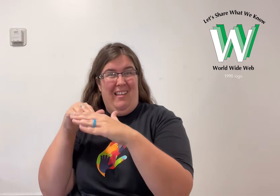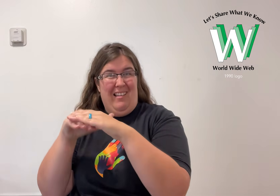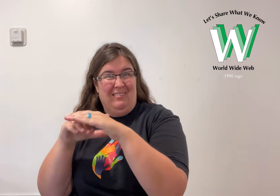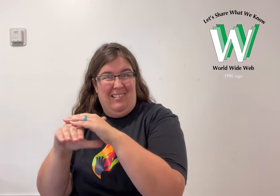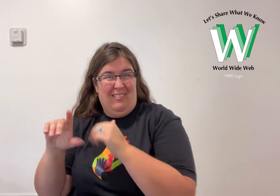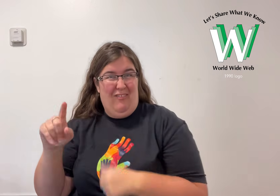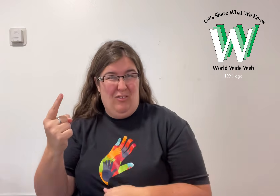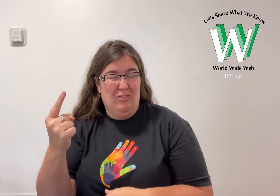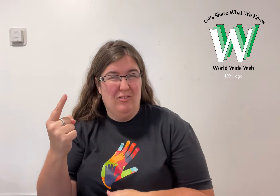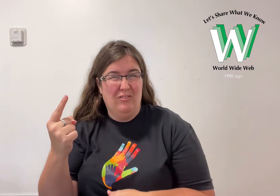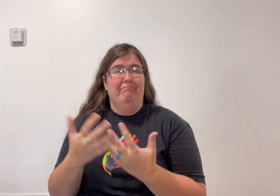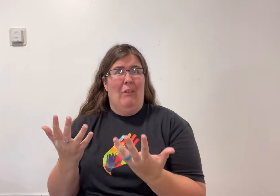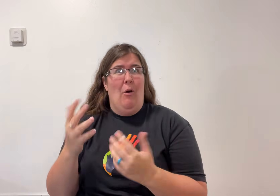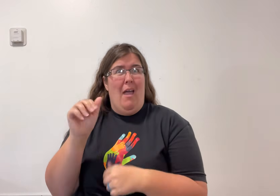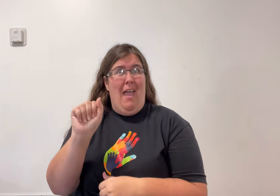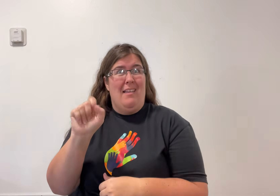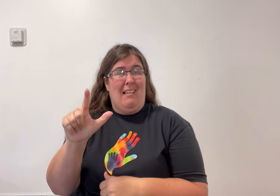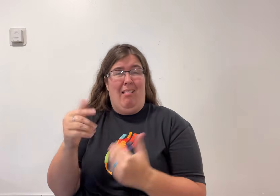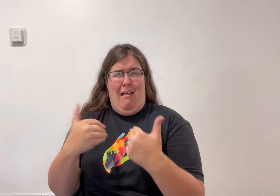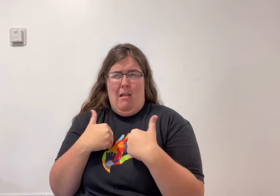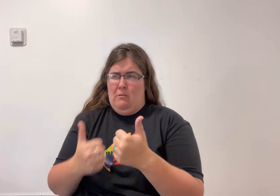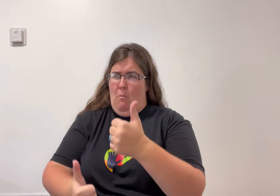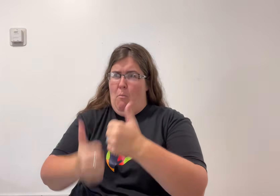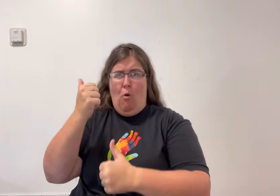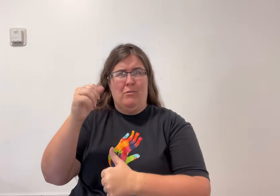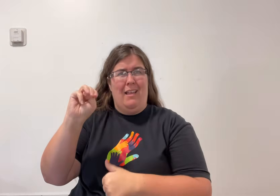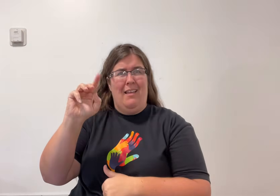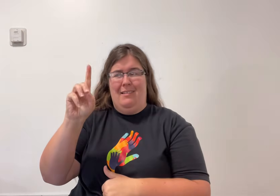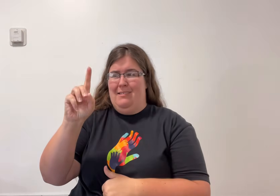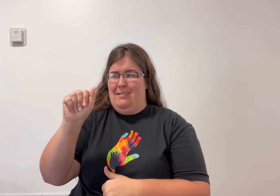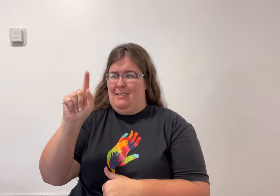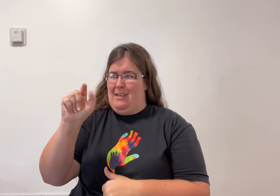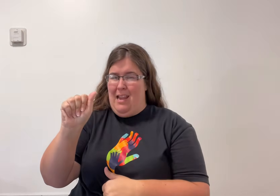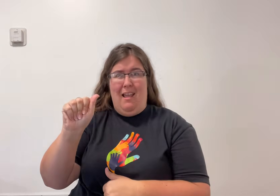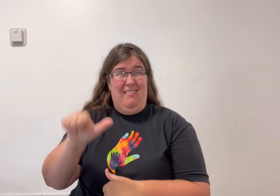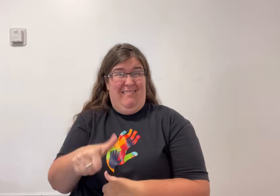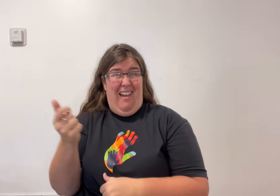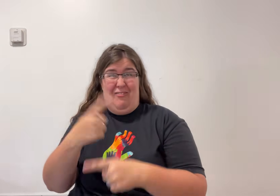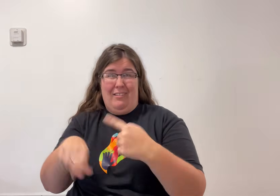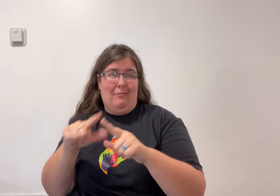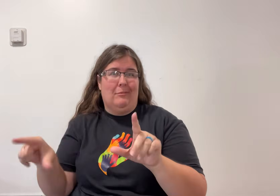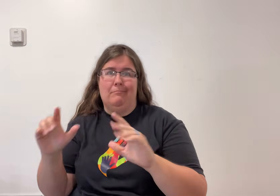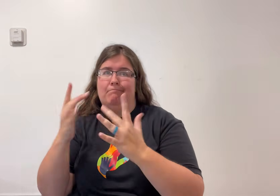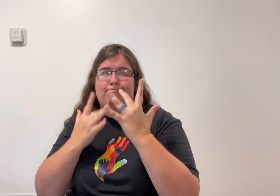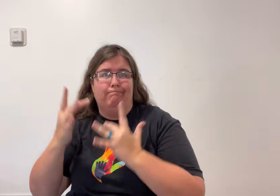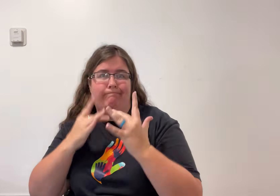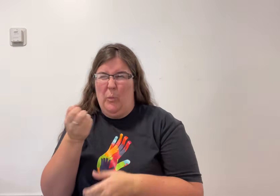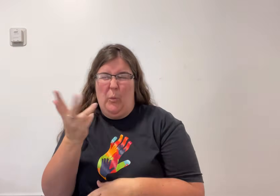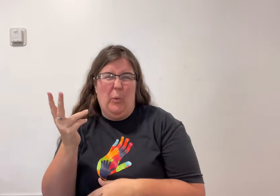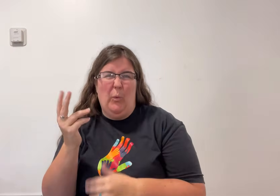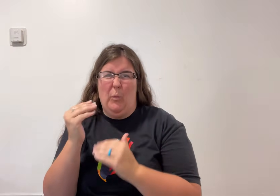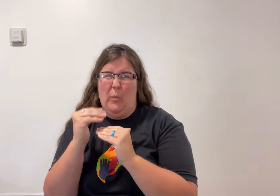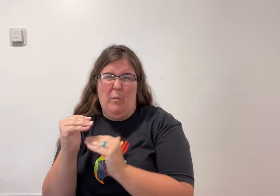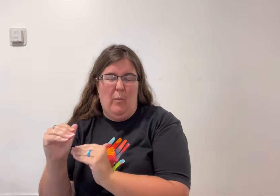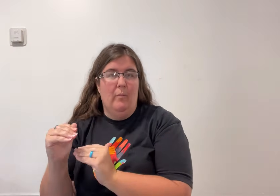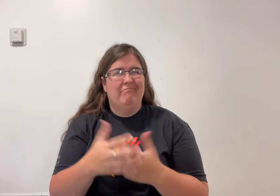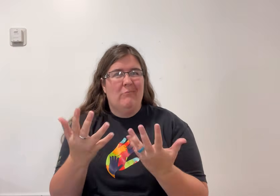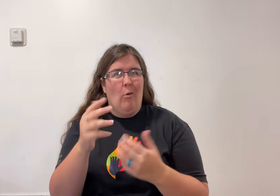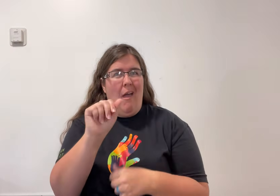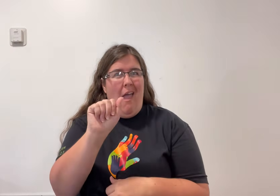to the internet. So ASL has the most data of any other sign language out there. Others have much fewer records.